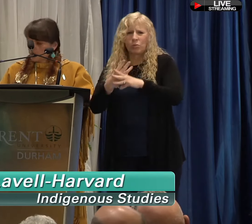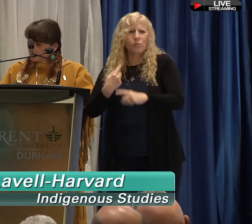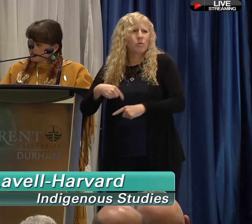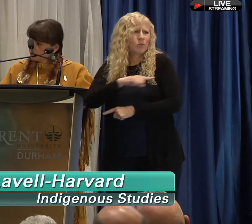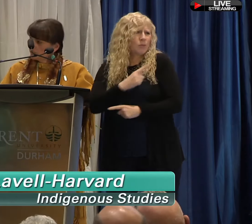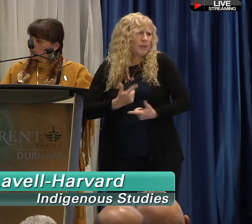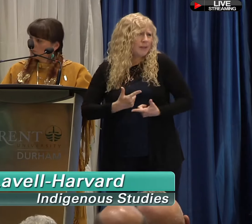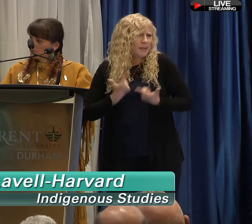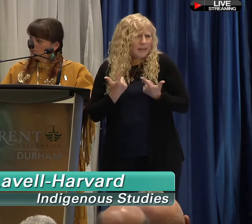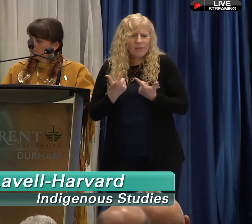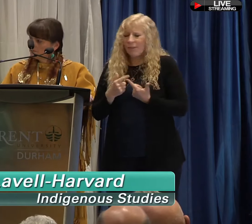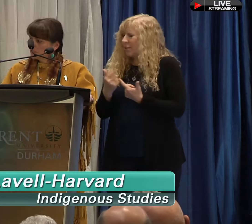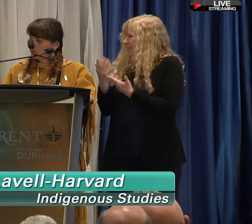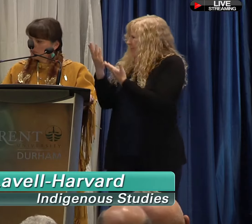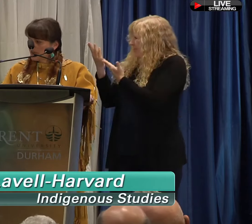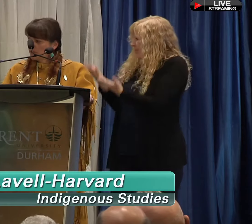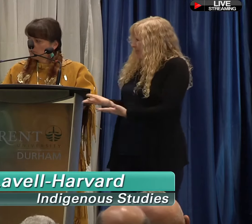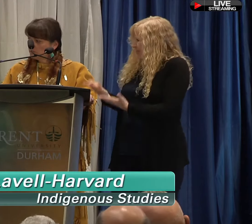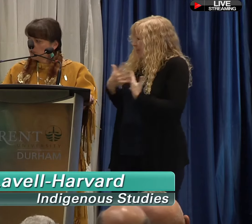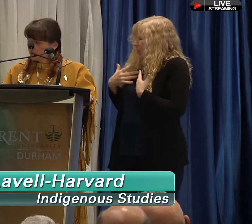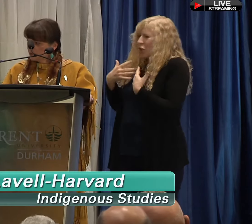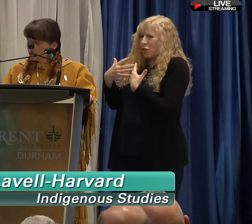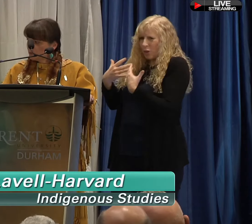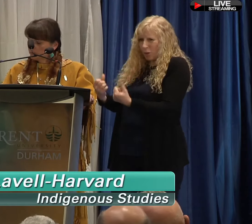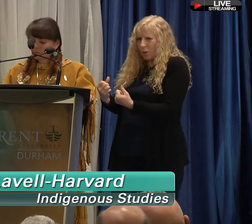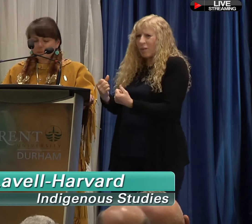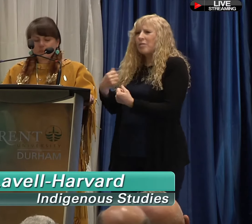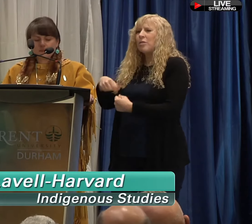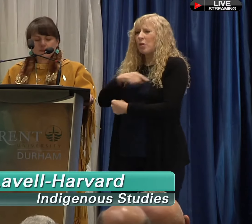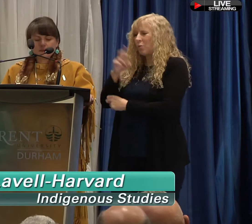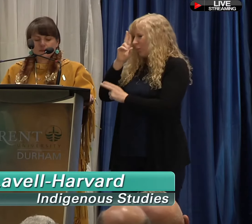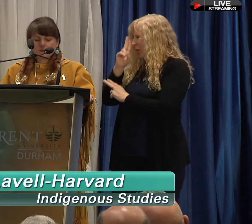You embody courage, and for that we honor you.